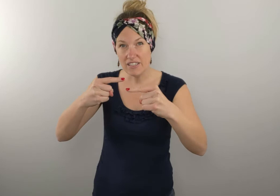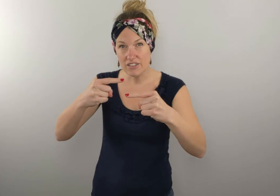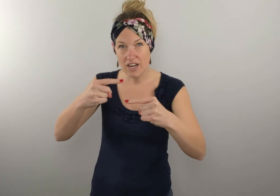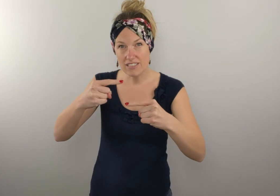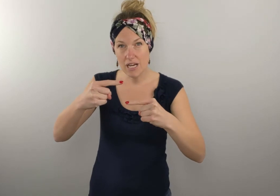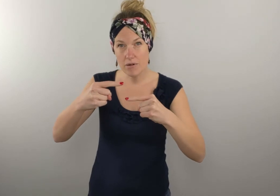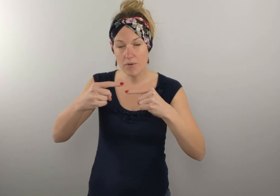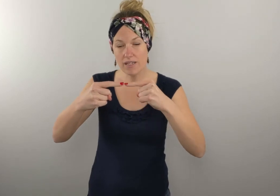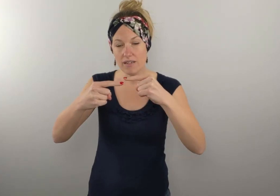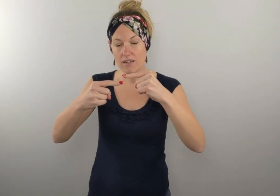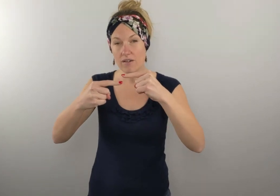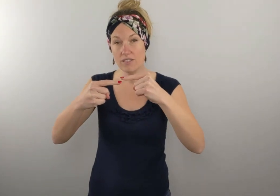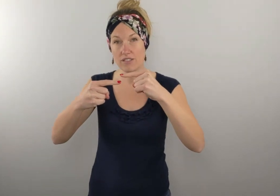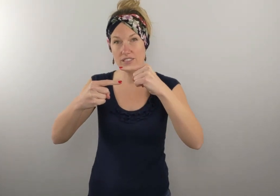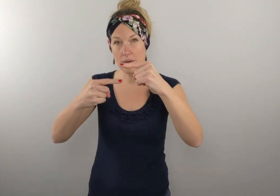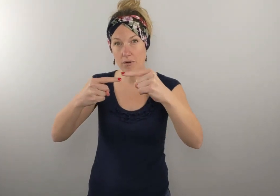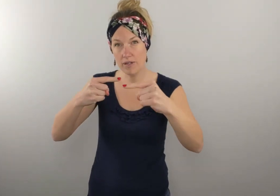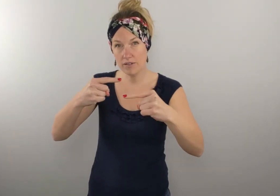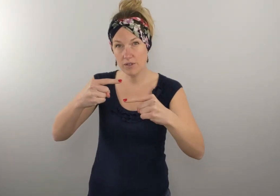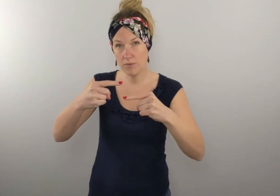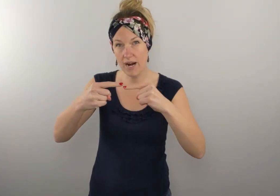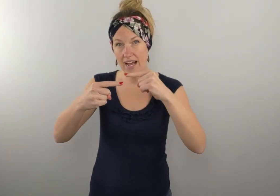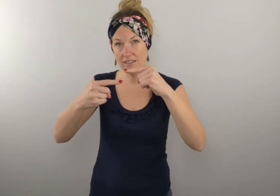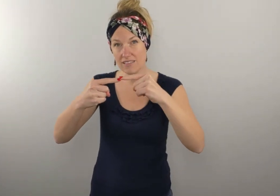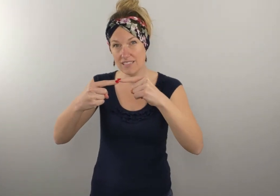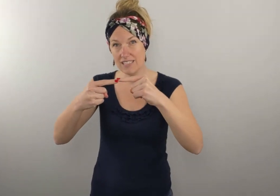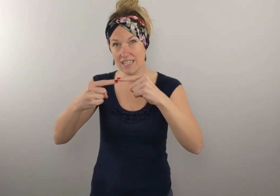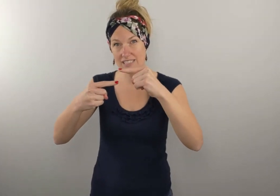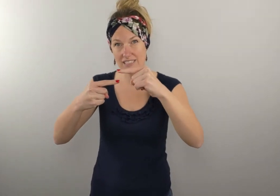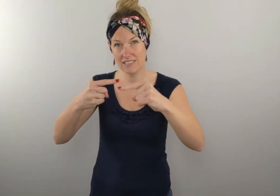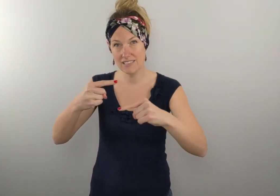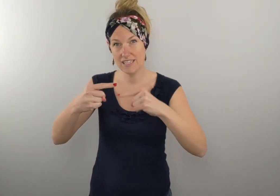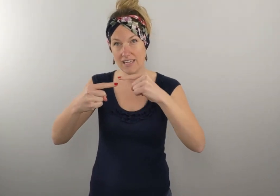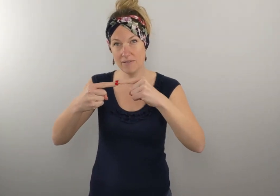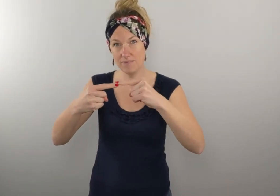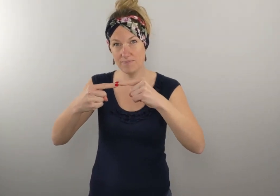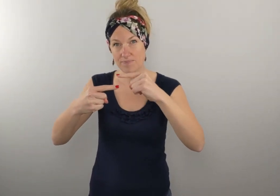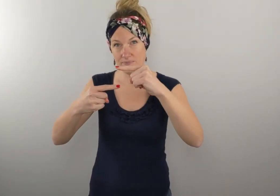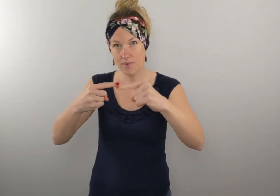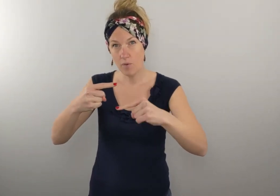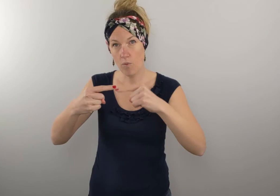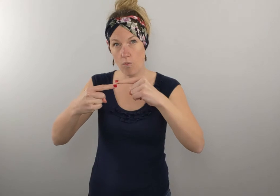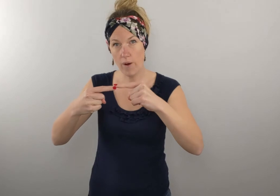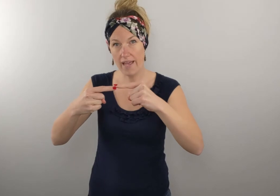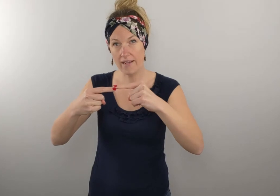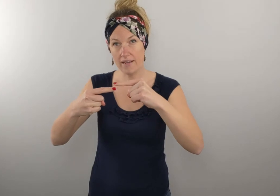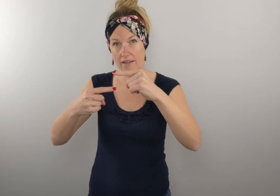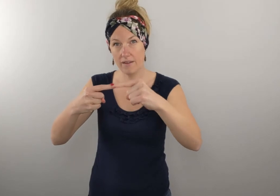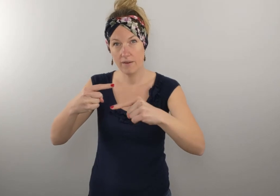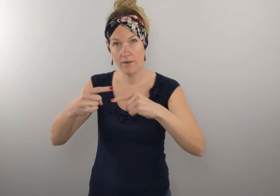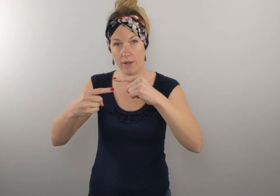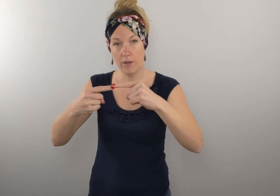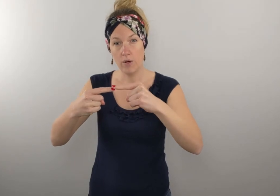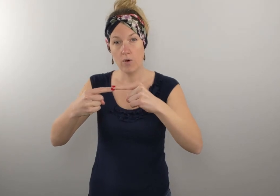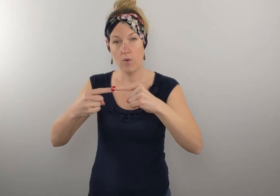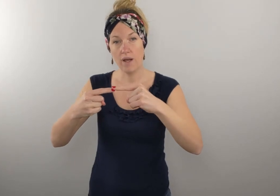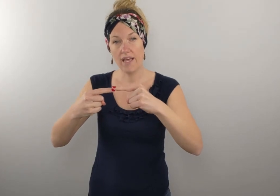your dominant one goes around and then touches, okay? When, and